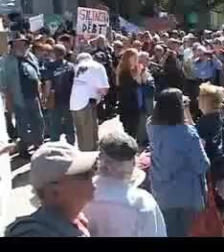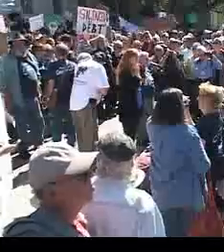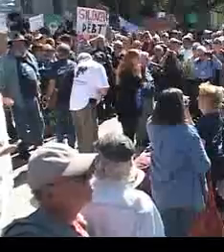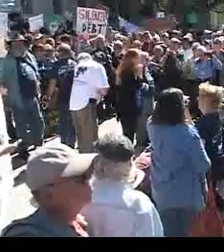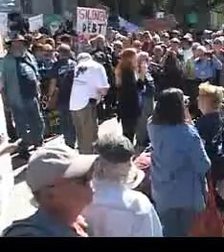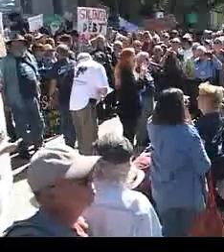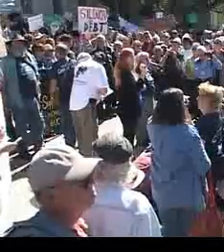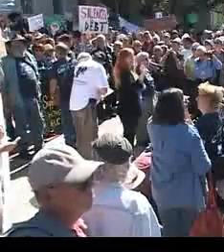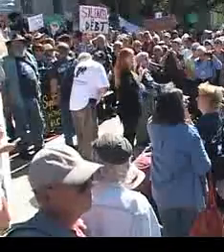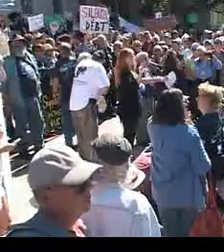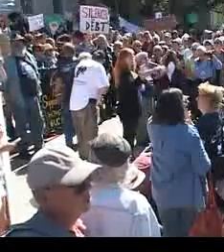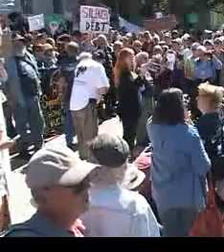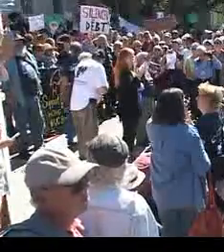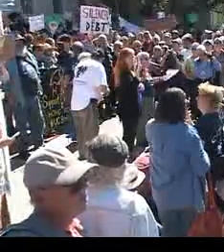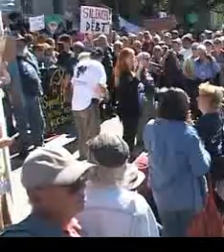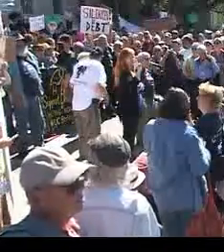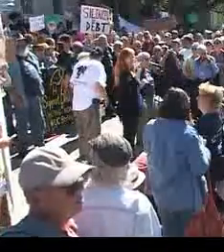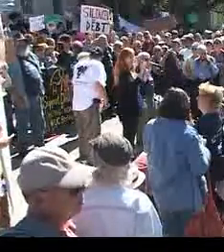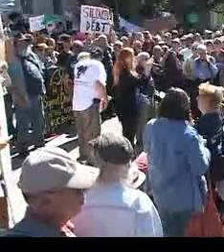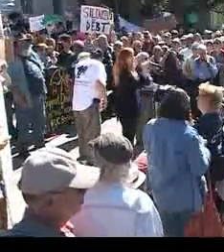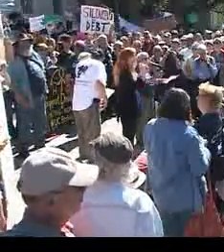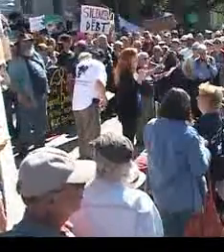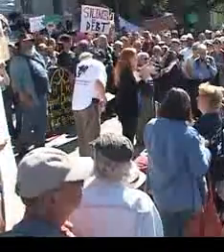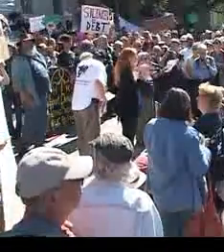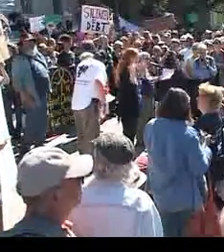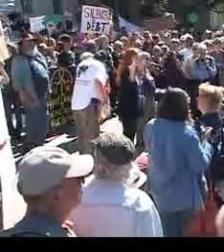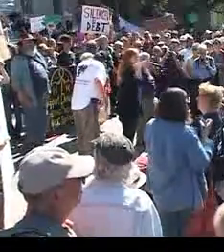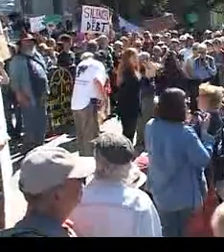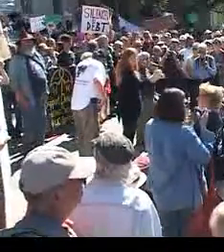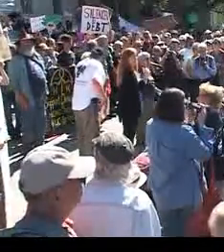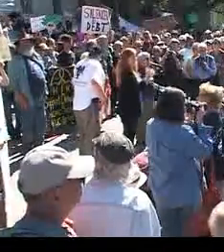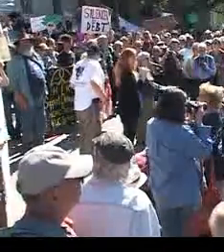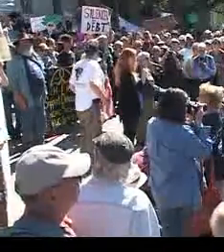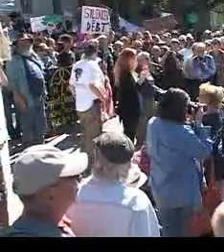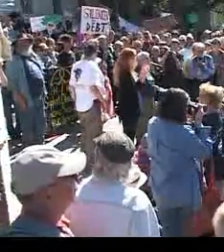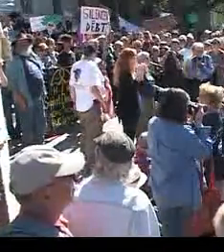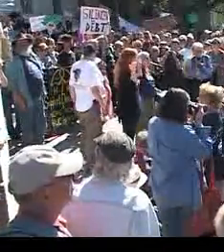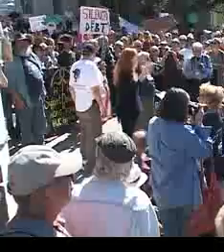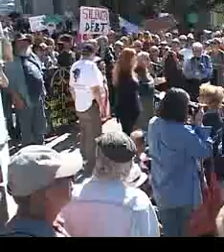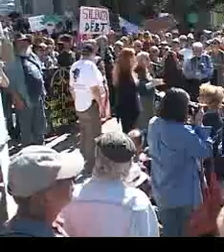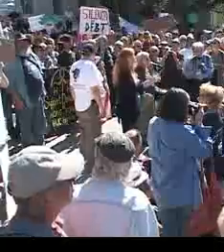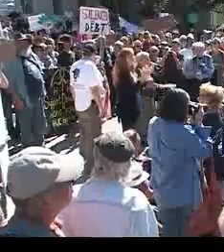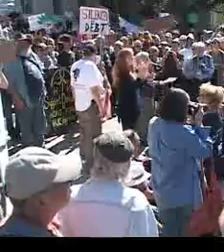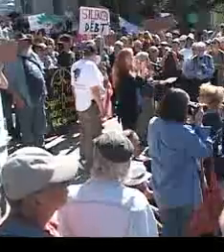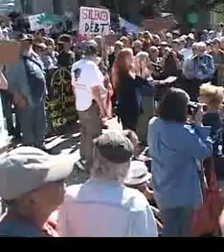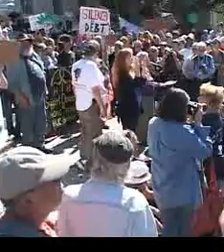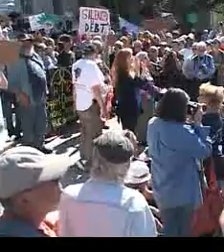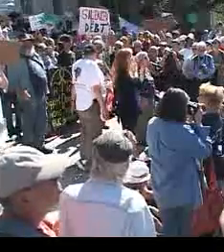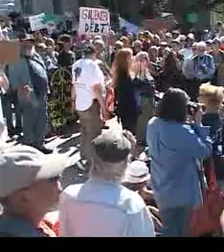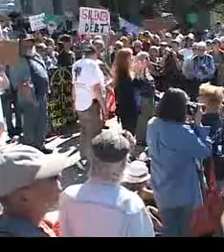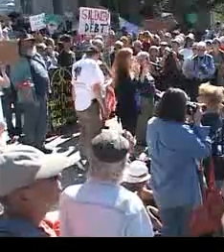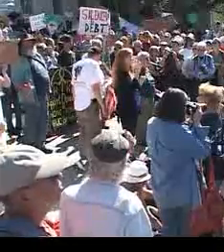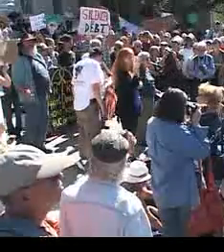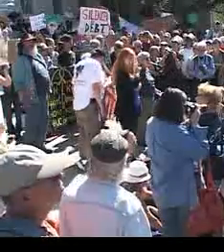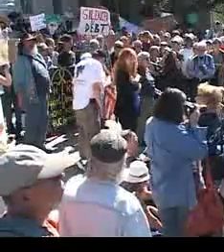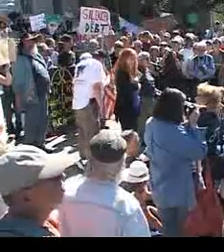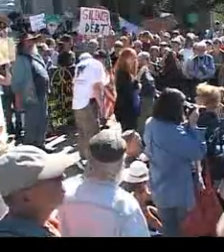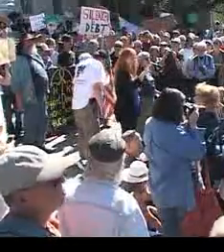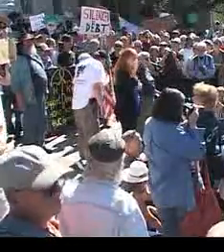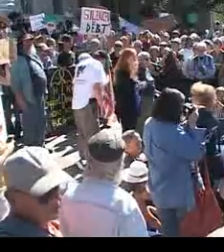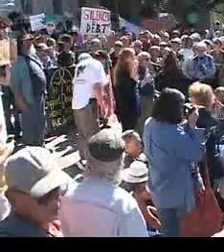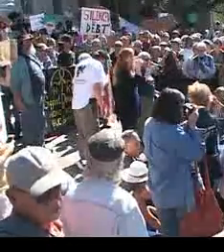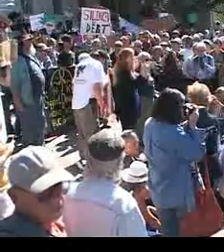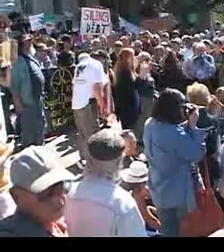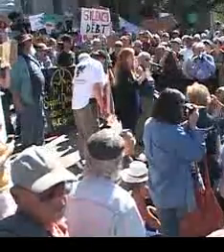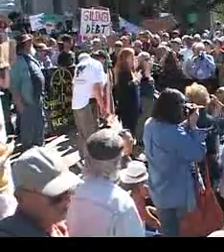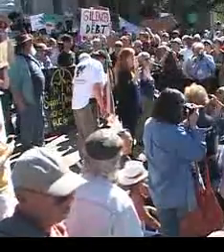the LGBT community. It was everybody. It was everybody. And it was a tremendous, they estimate,